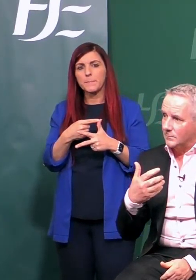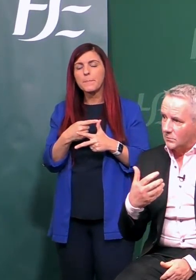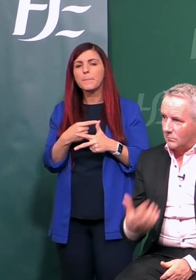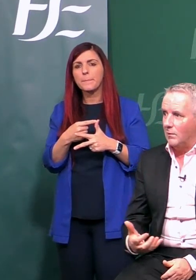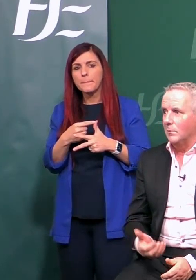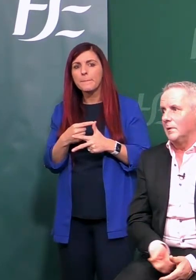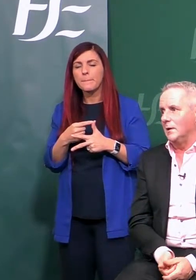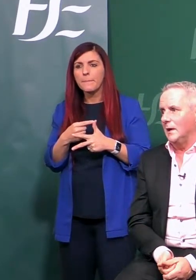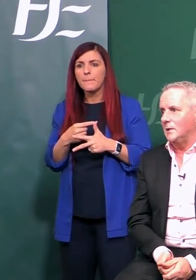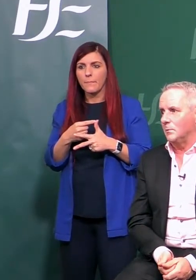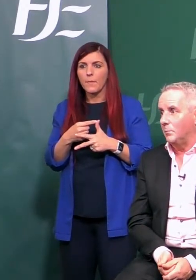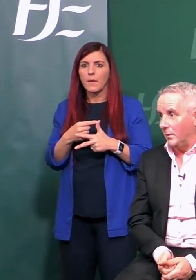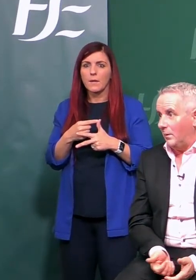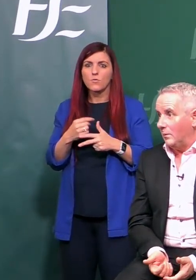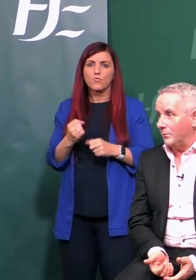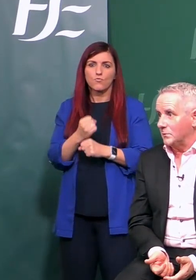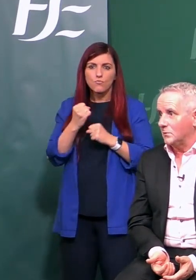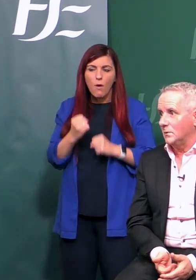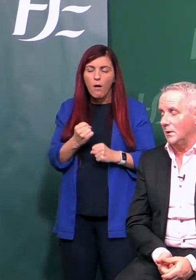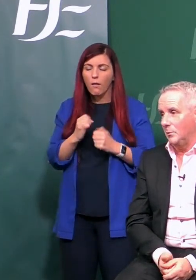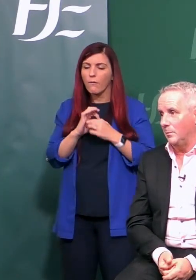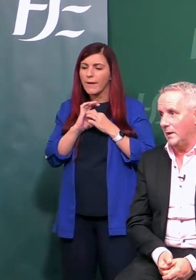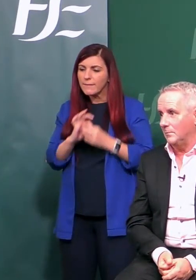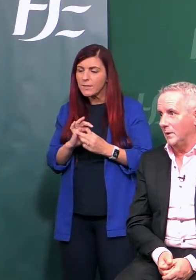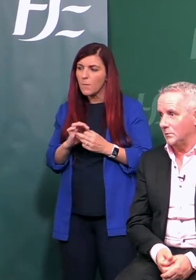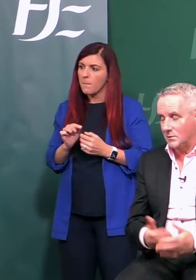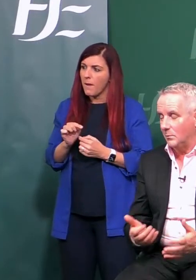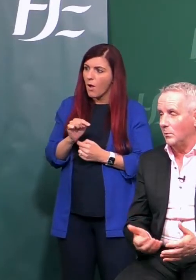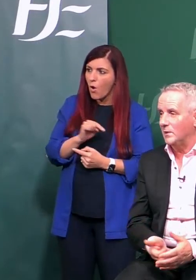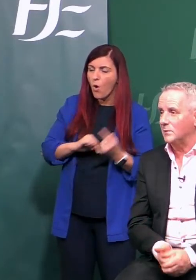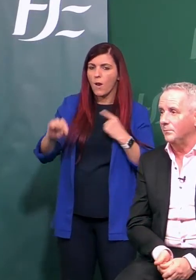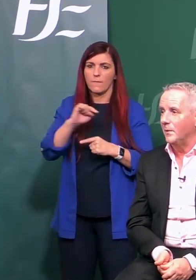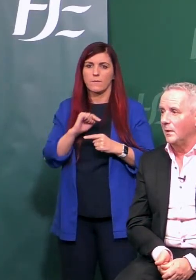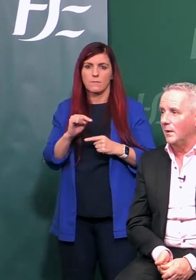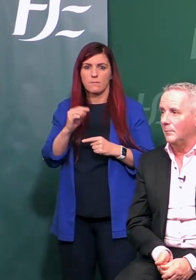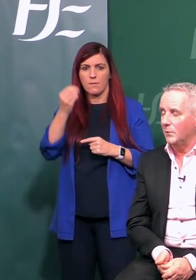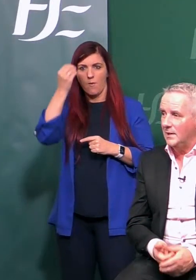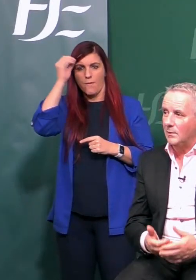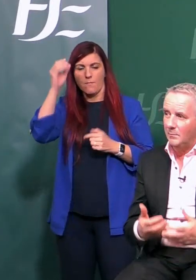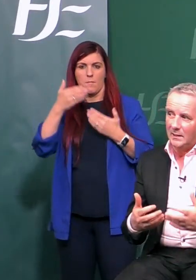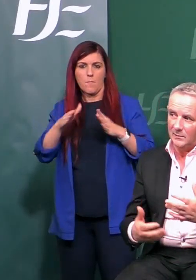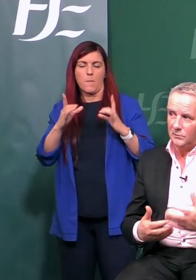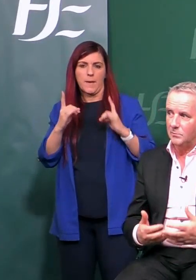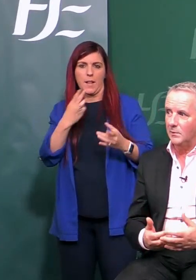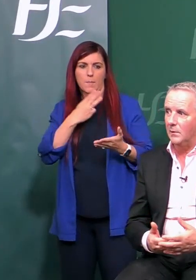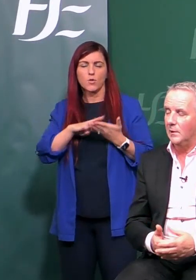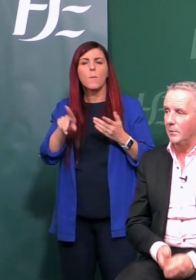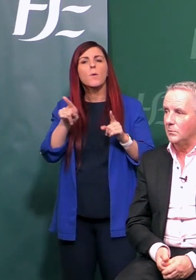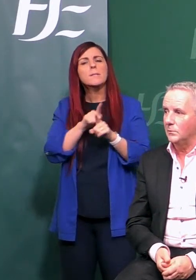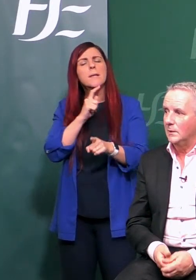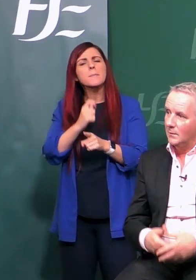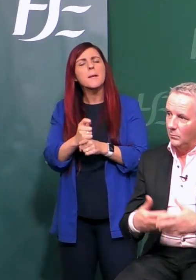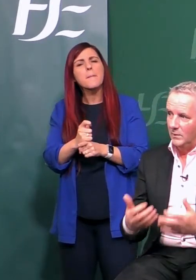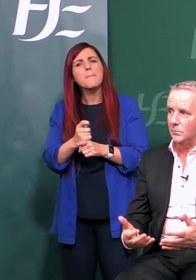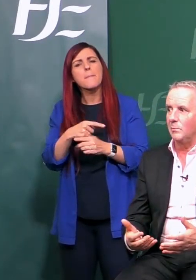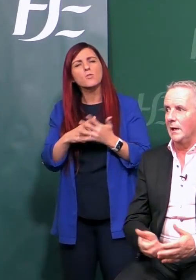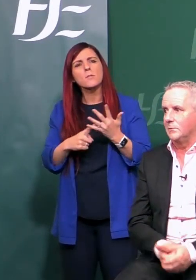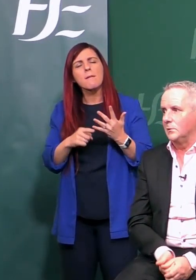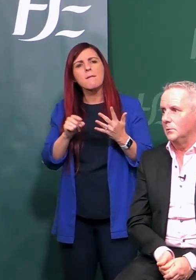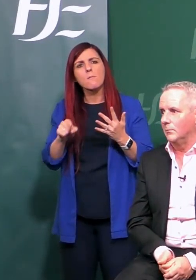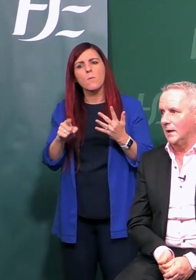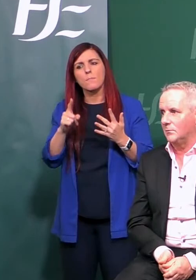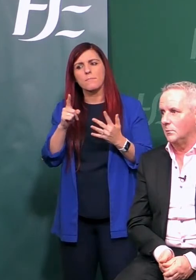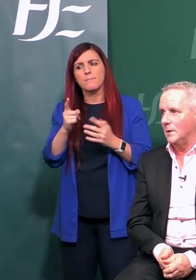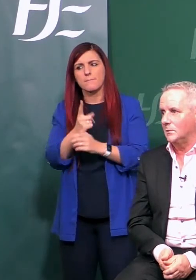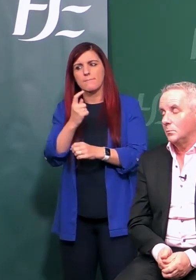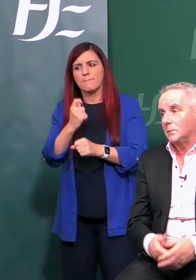the stronger re-engagement by all of us and the public health measures, and I won't list them, but equally making a judgment call about what do we plan